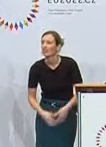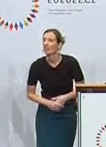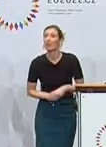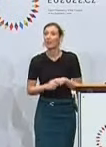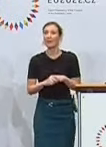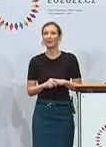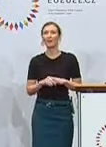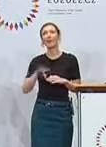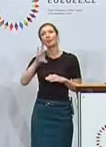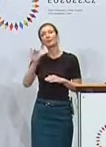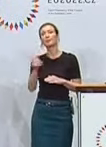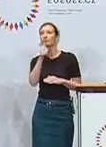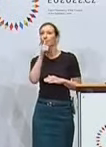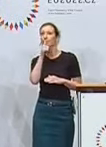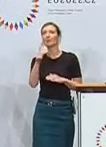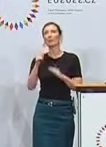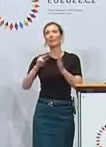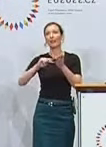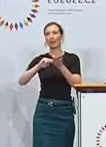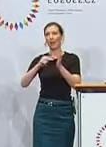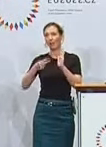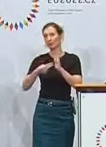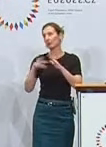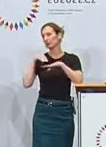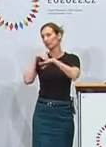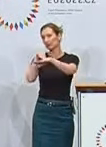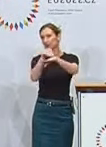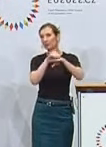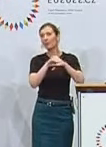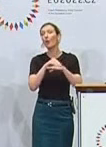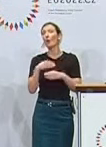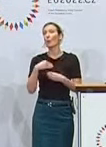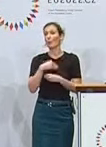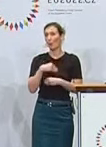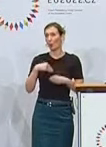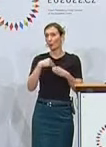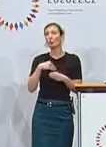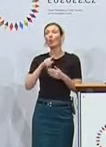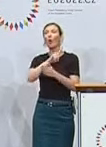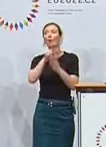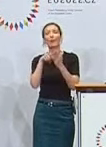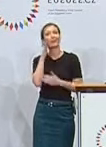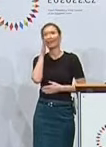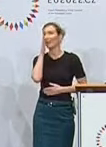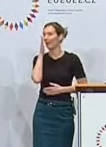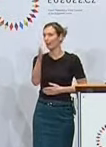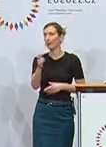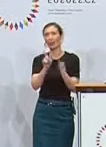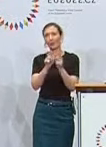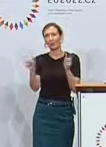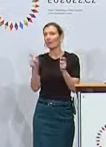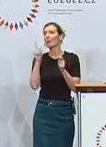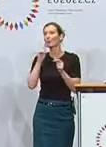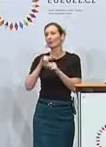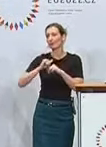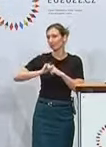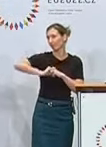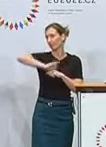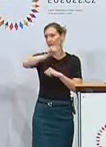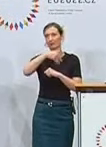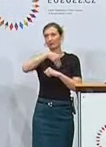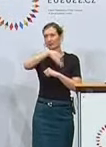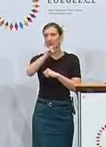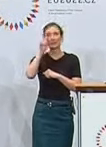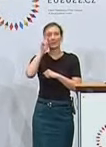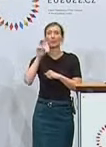Maybe one technical announcement due to the delay. Unfortunately, we might not have time for questions because HRVP has to catch the plane and he was supposed to